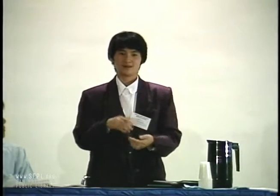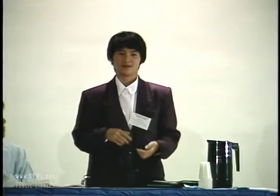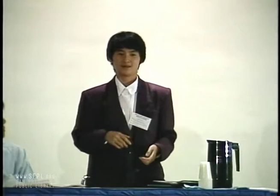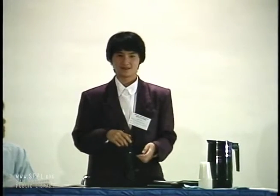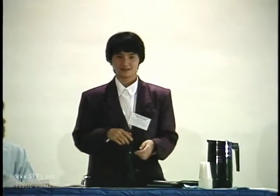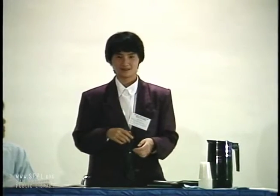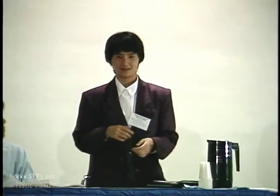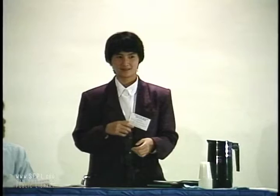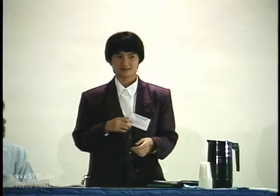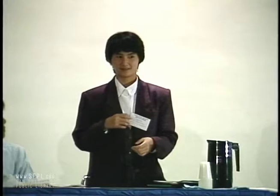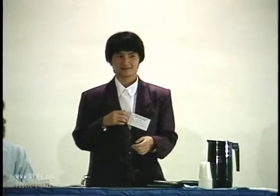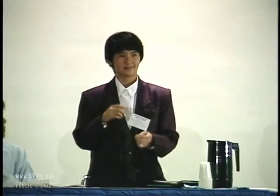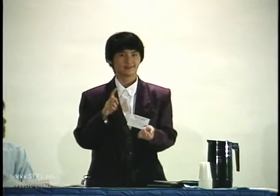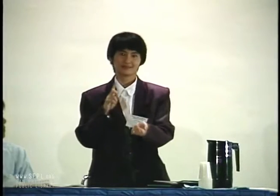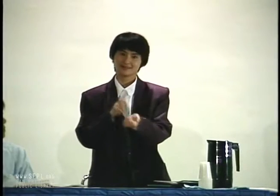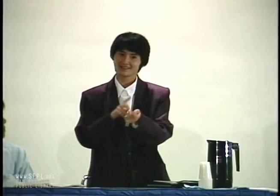school there where I was mainstreamed.